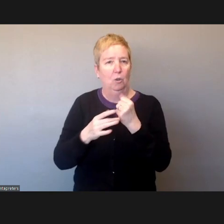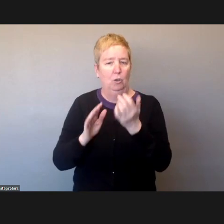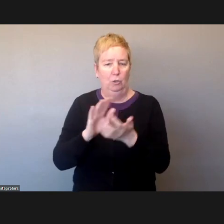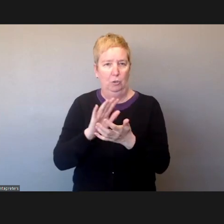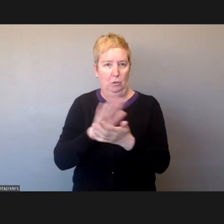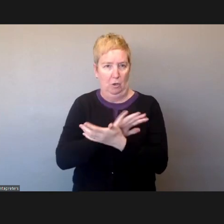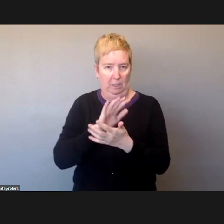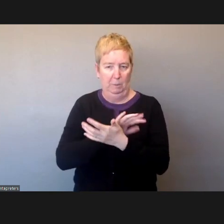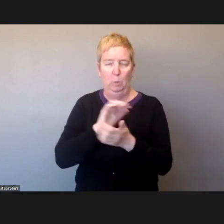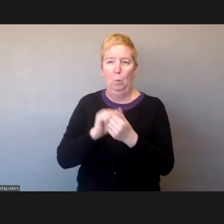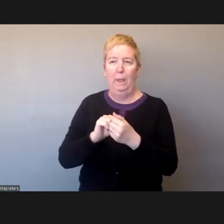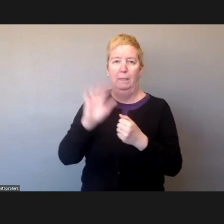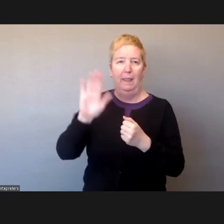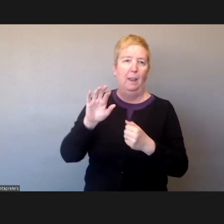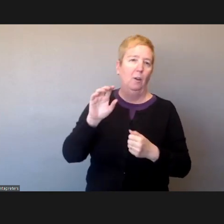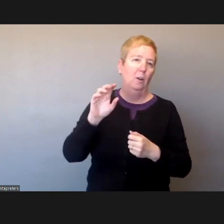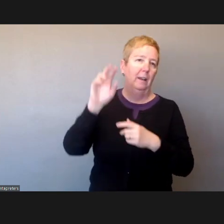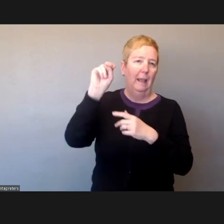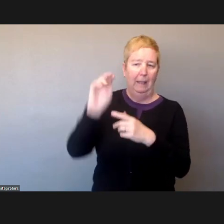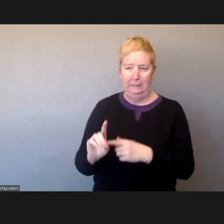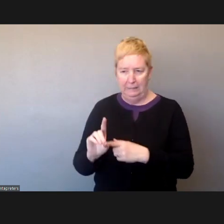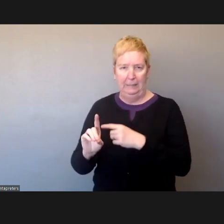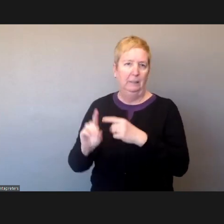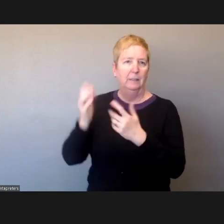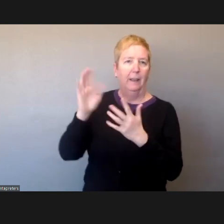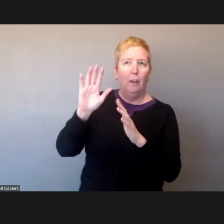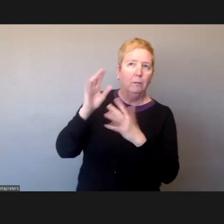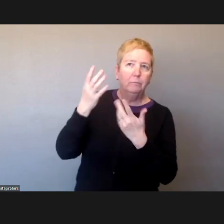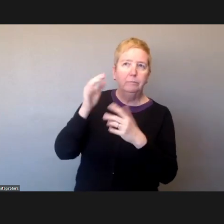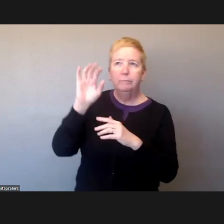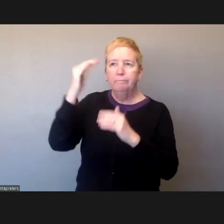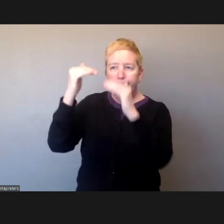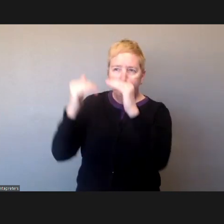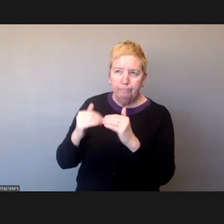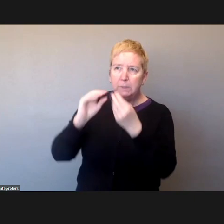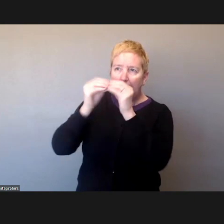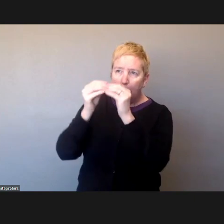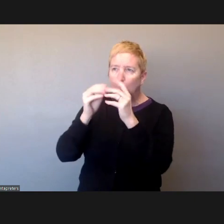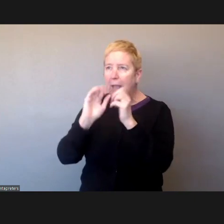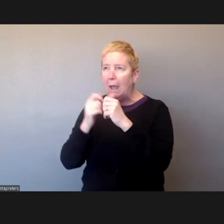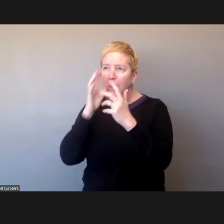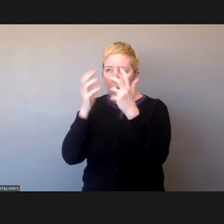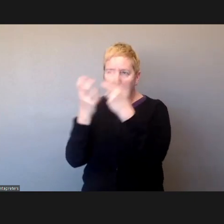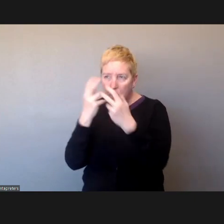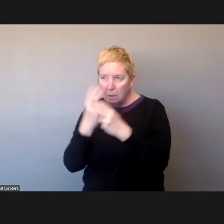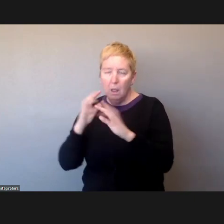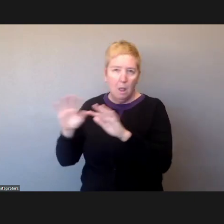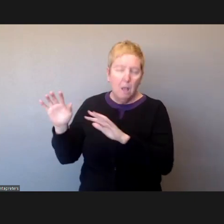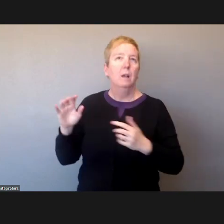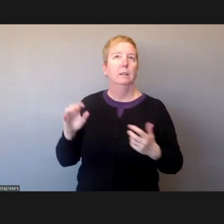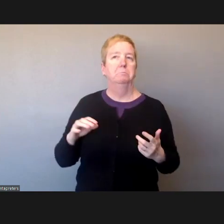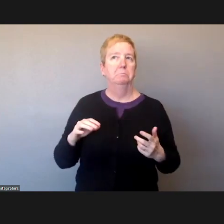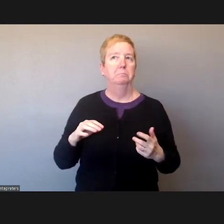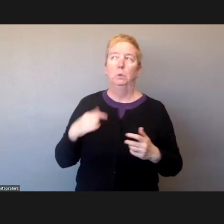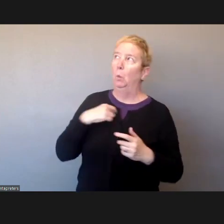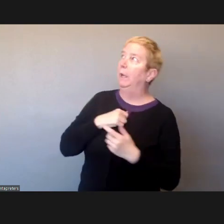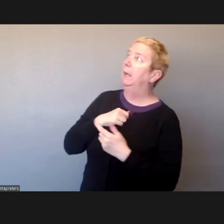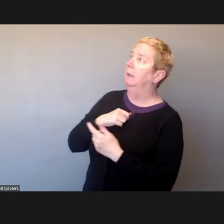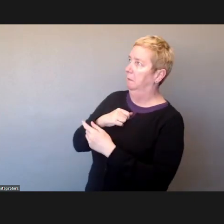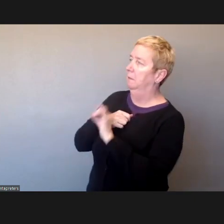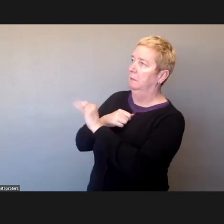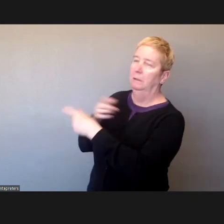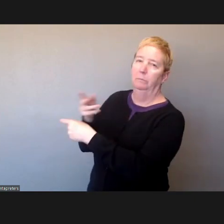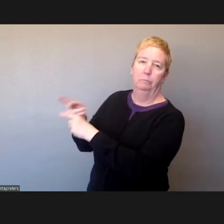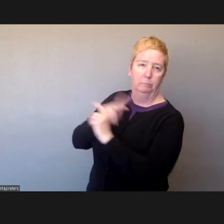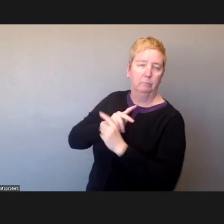and the like. And so we'll have that. We will be releasing county data on a